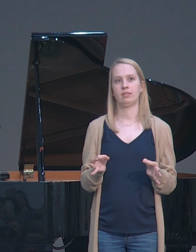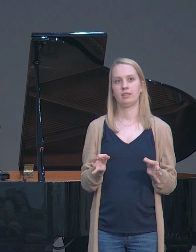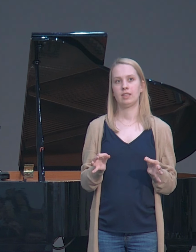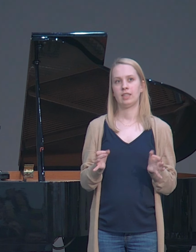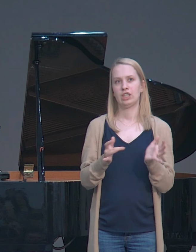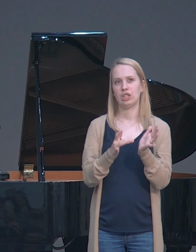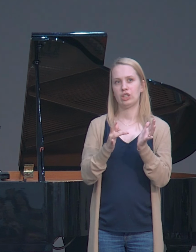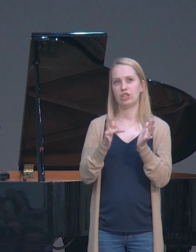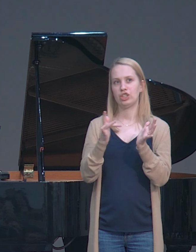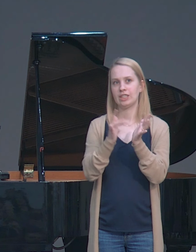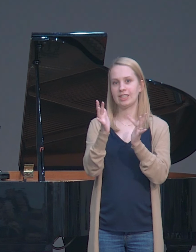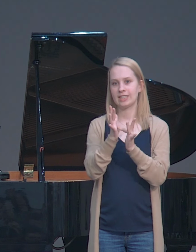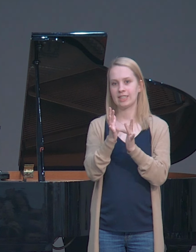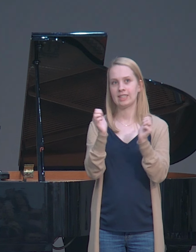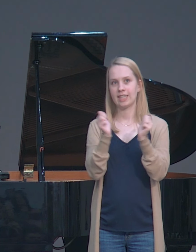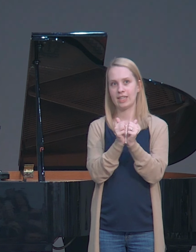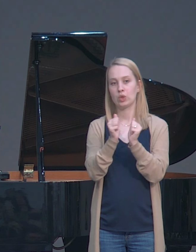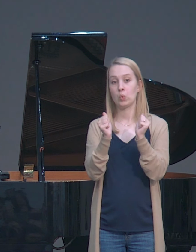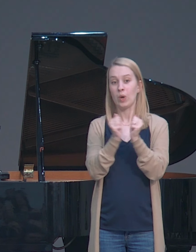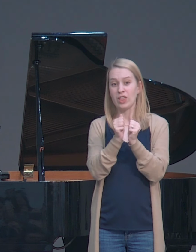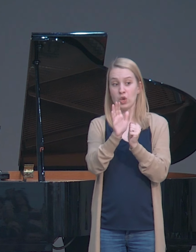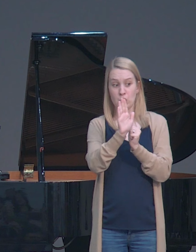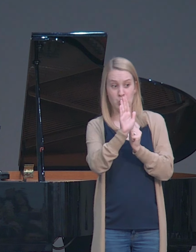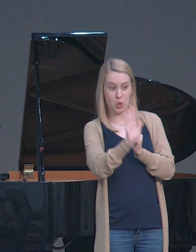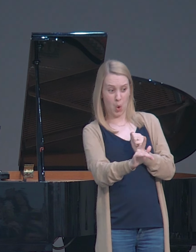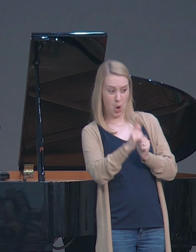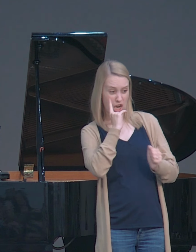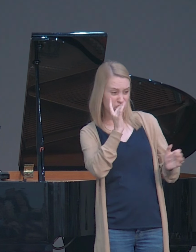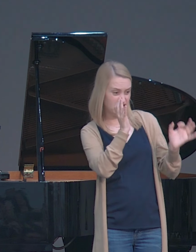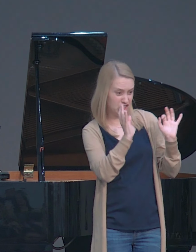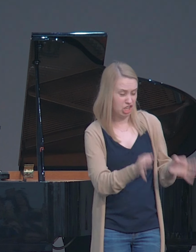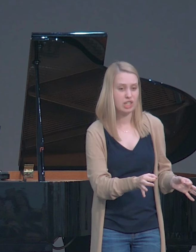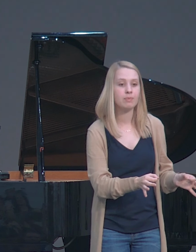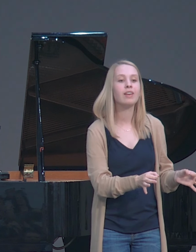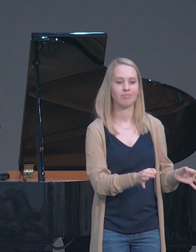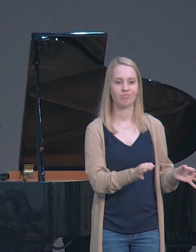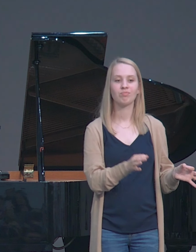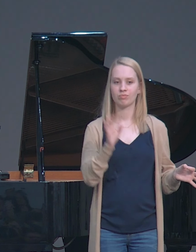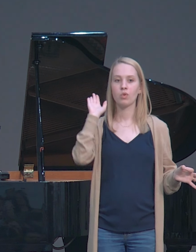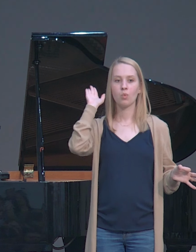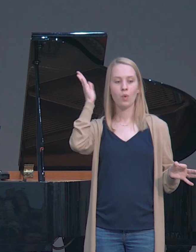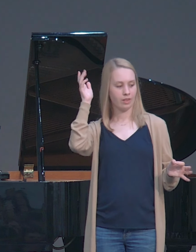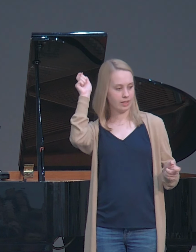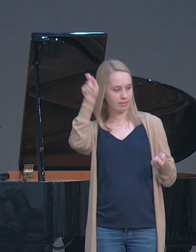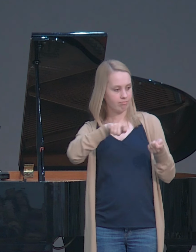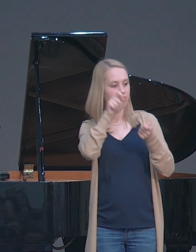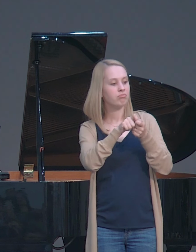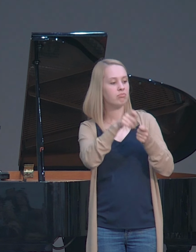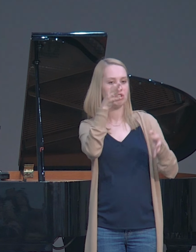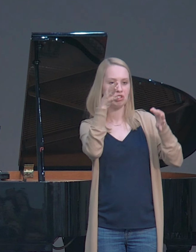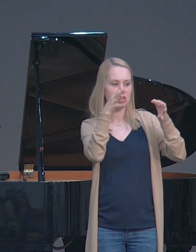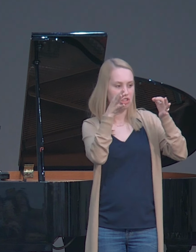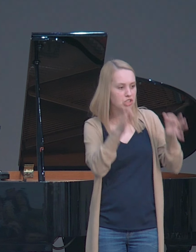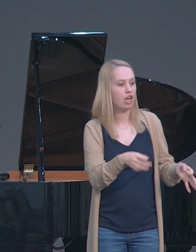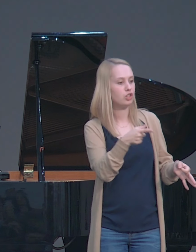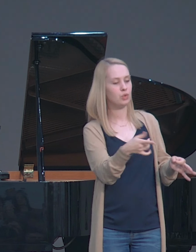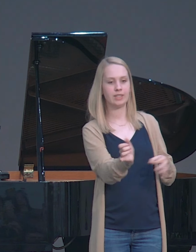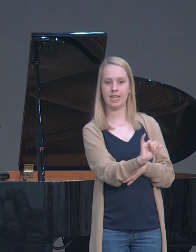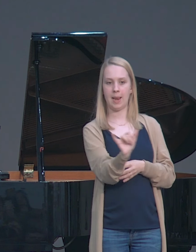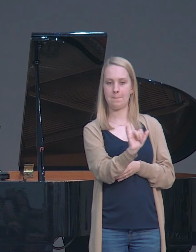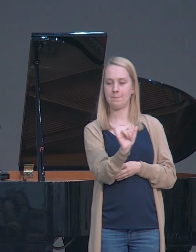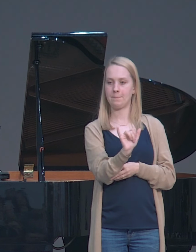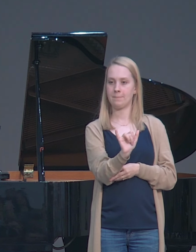He says, with the judgment you pronounce, you will be judged. That's verse 2. All right, so the person who judges others